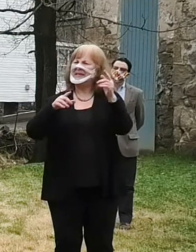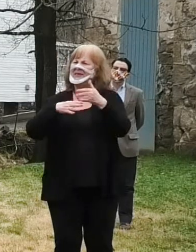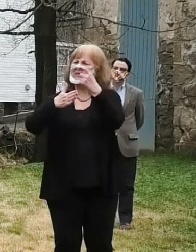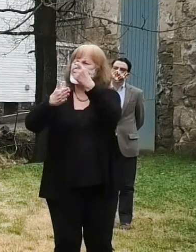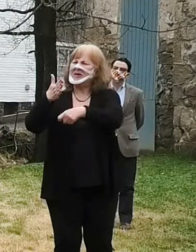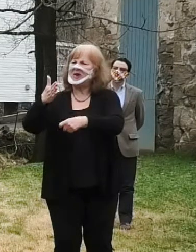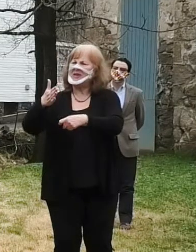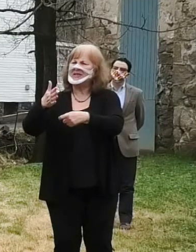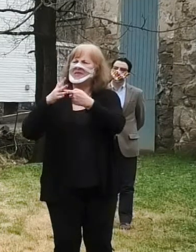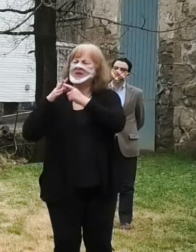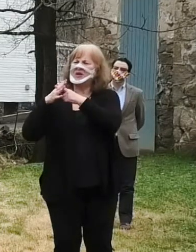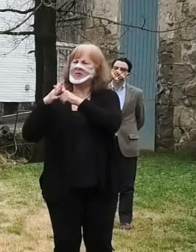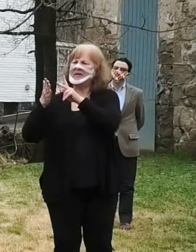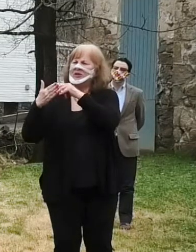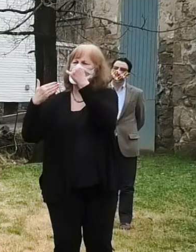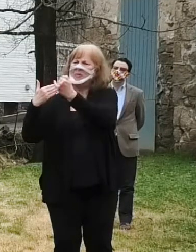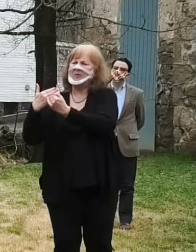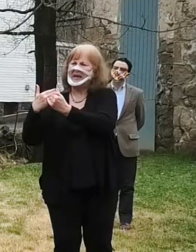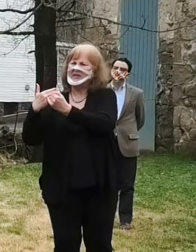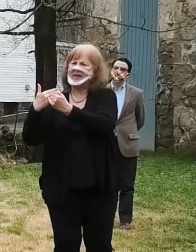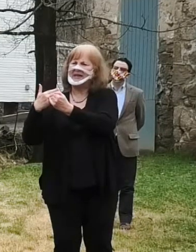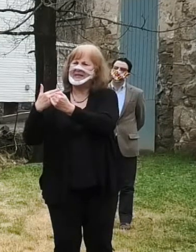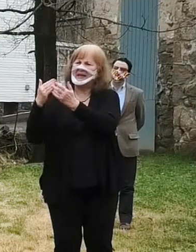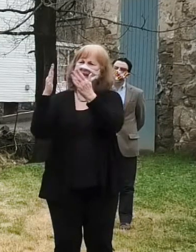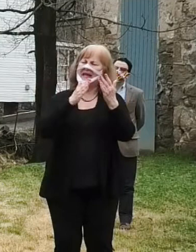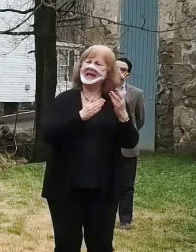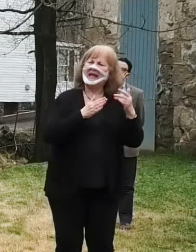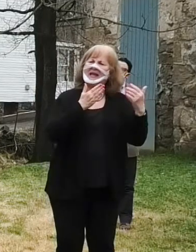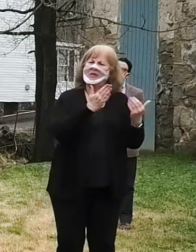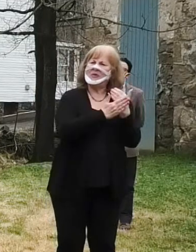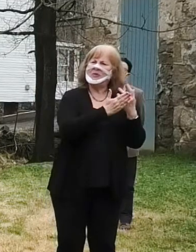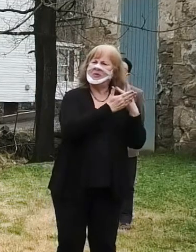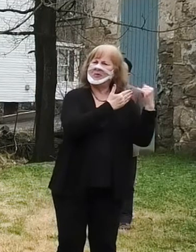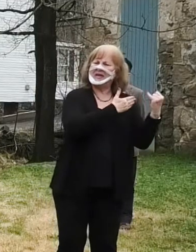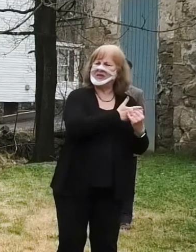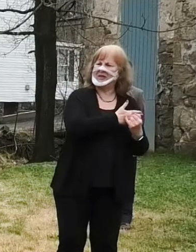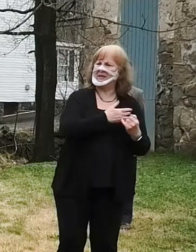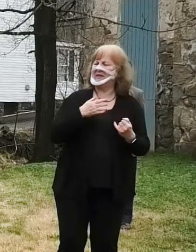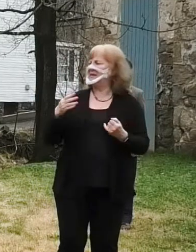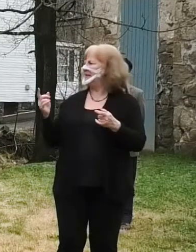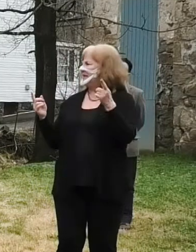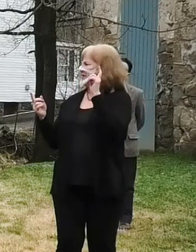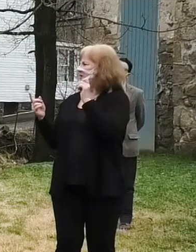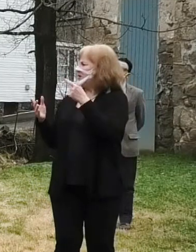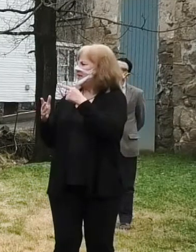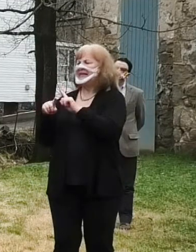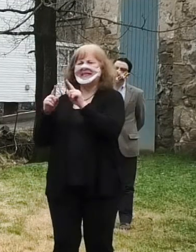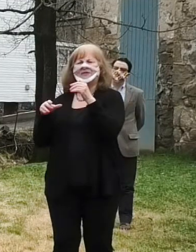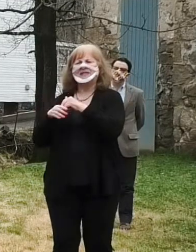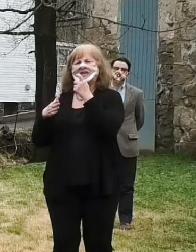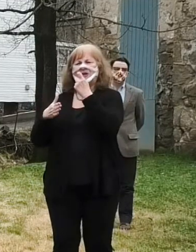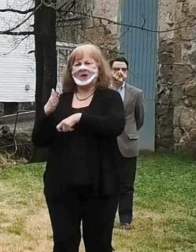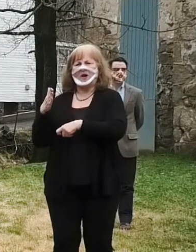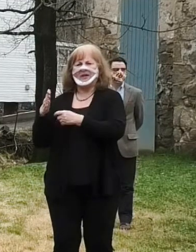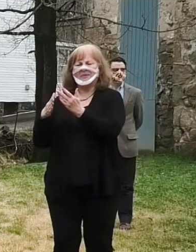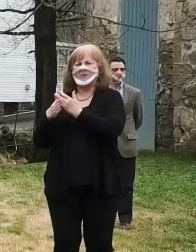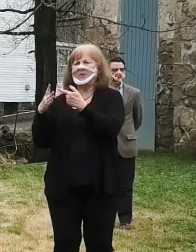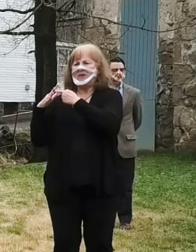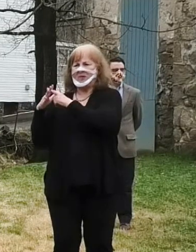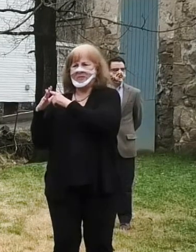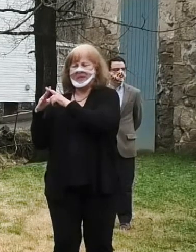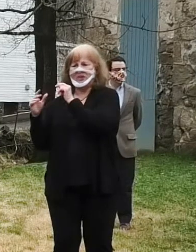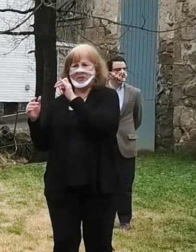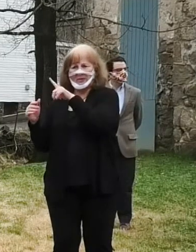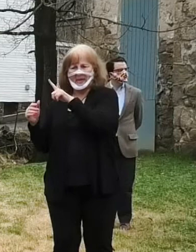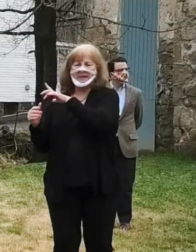the cost of the original project and the one that you're... So the question is, what is the difference in cost between the original